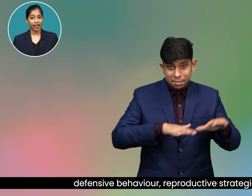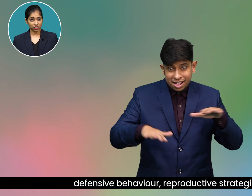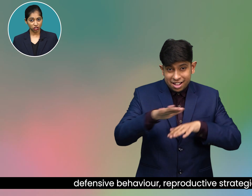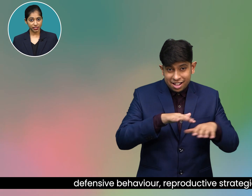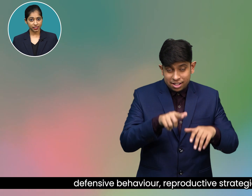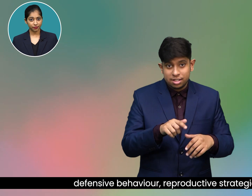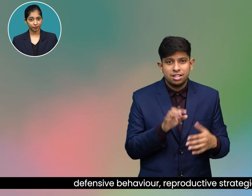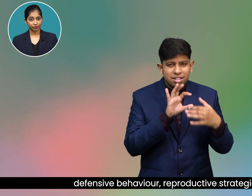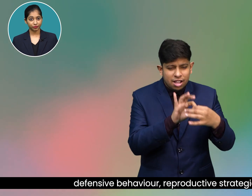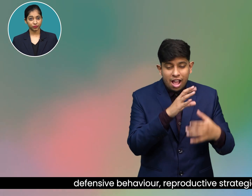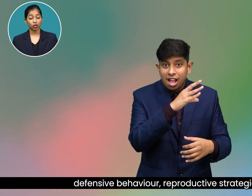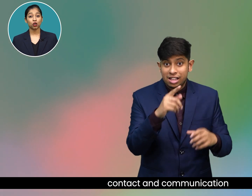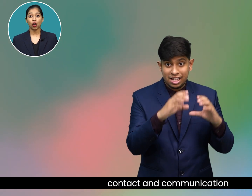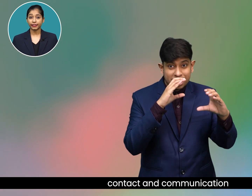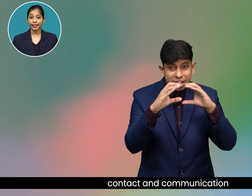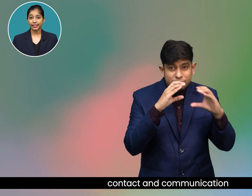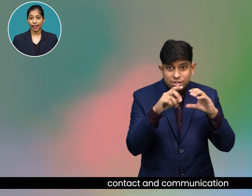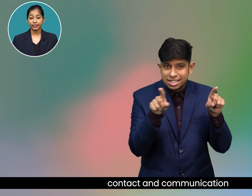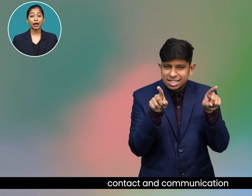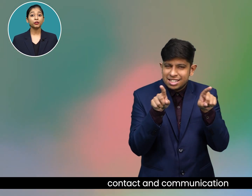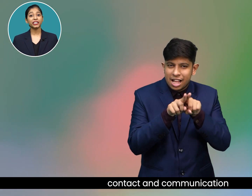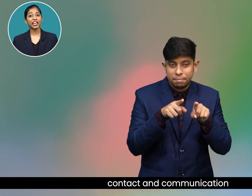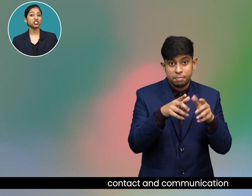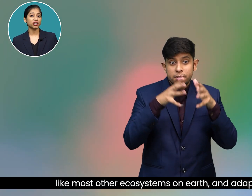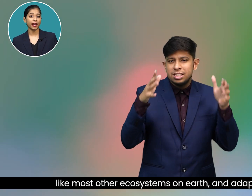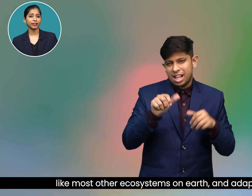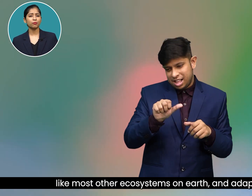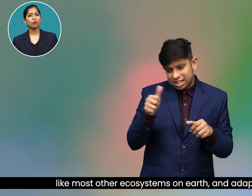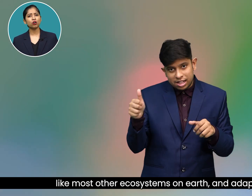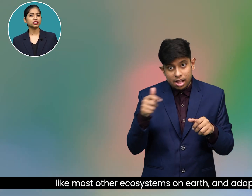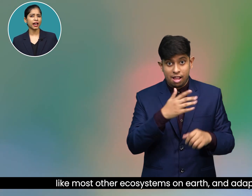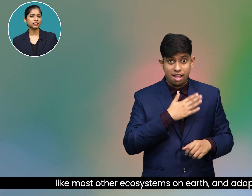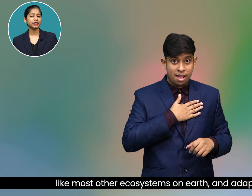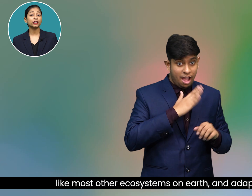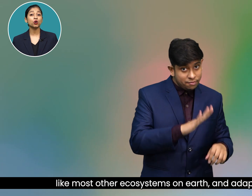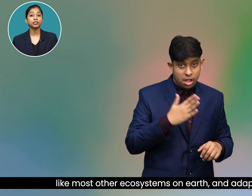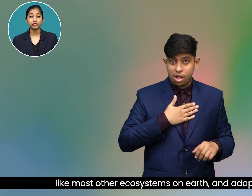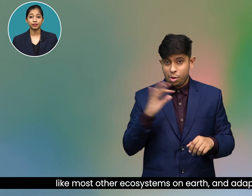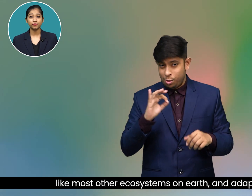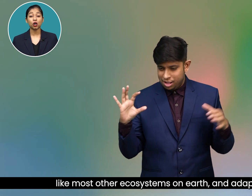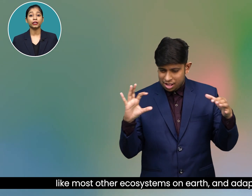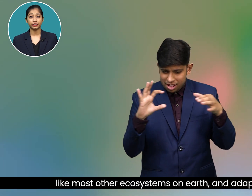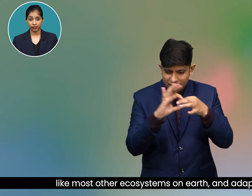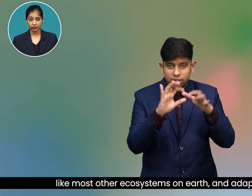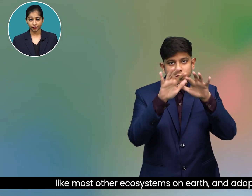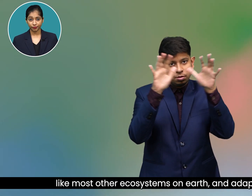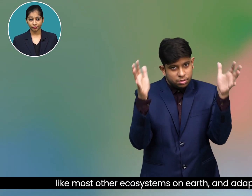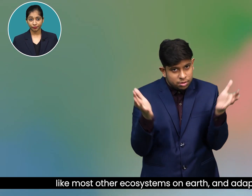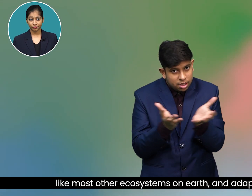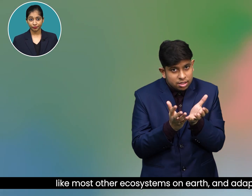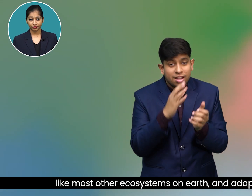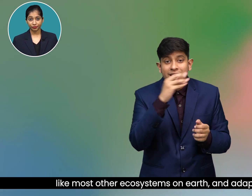reproductive strategies, contact and communication like most other ecosystems on Earth,